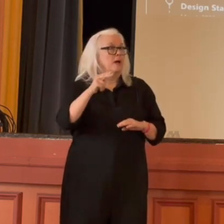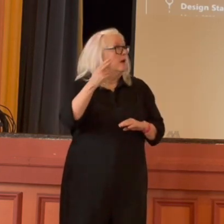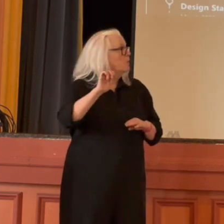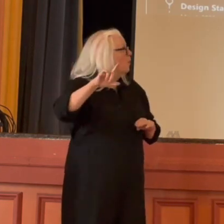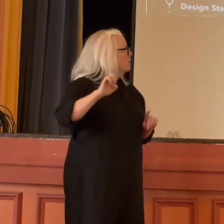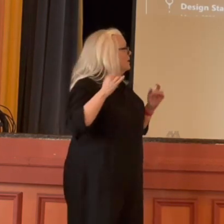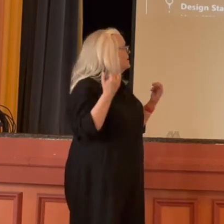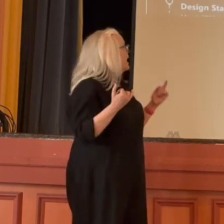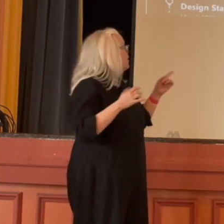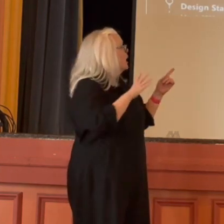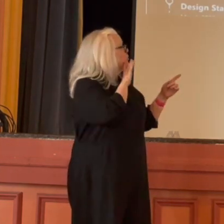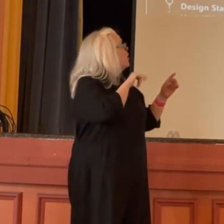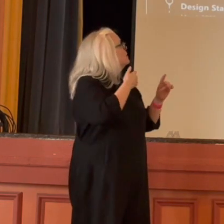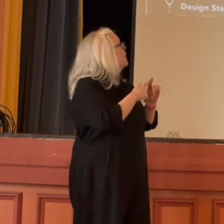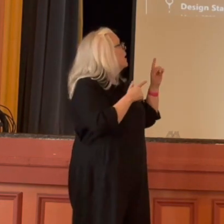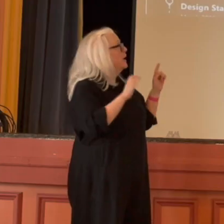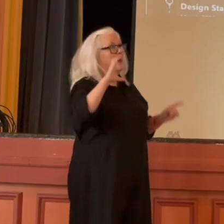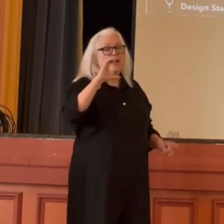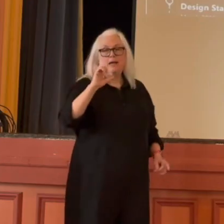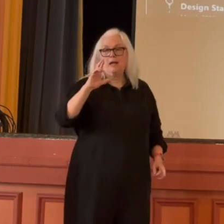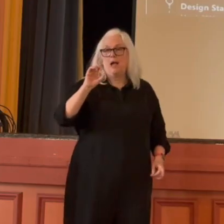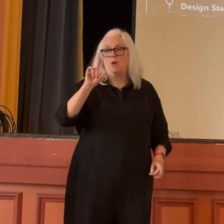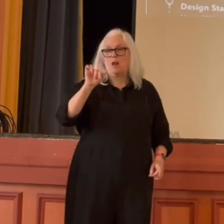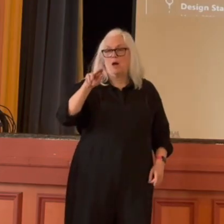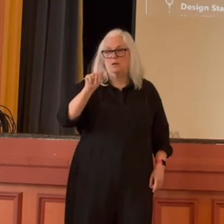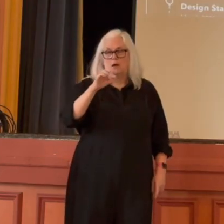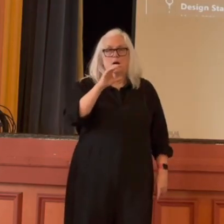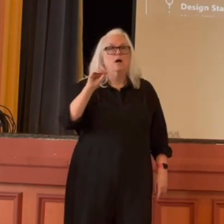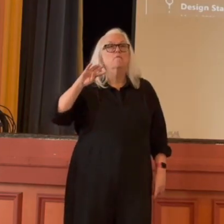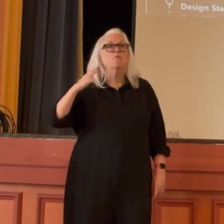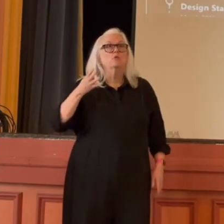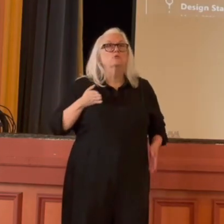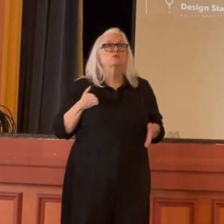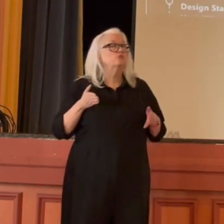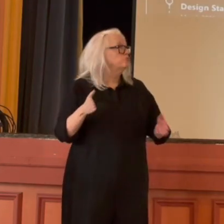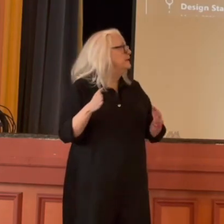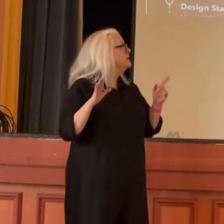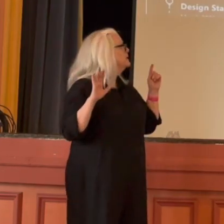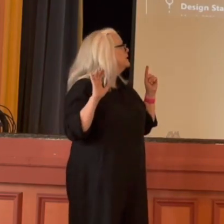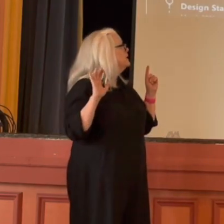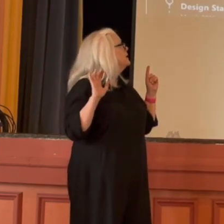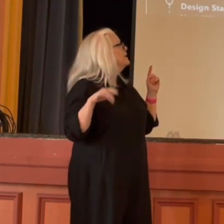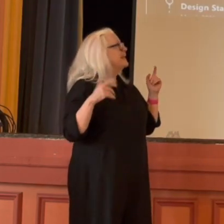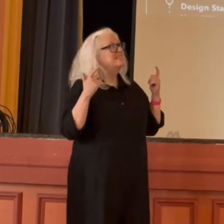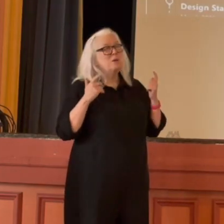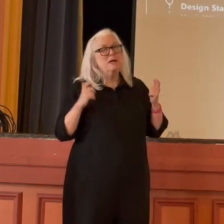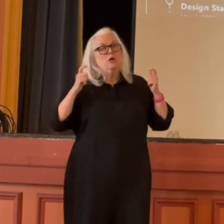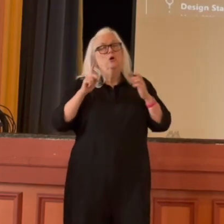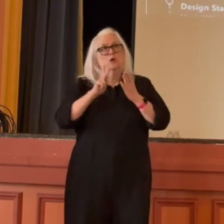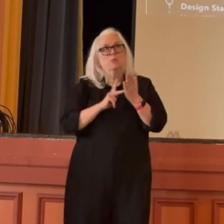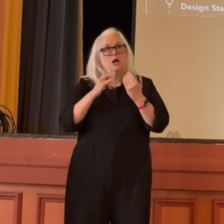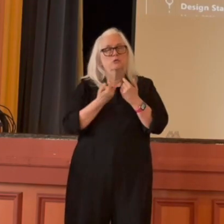Part of that project, that's a smaller project, but then it's tied into this larger project within Waterfront